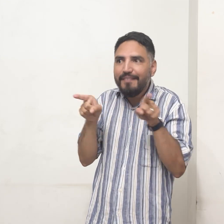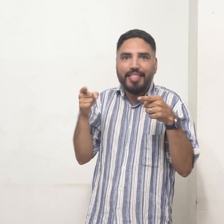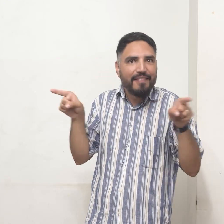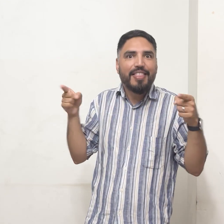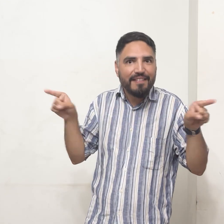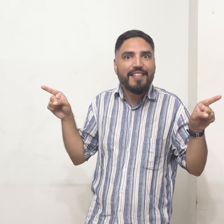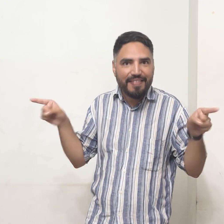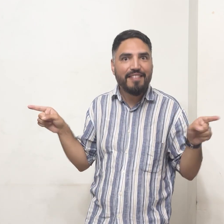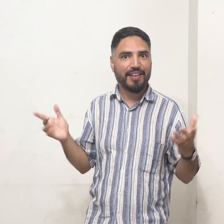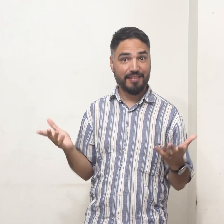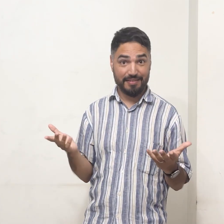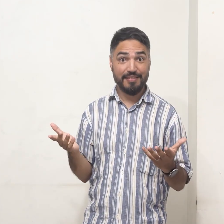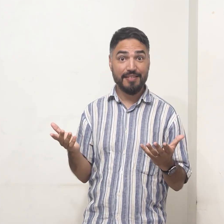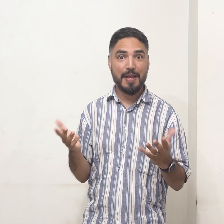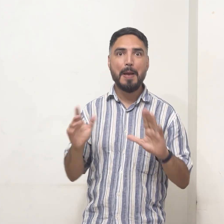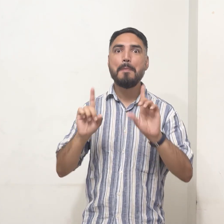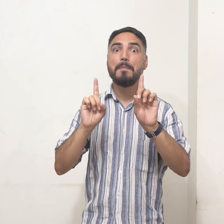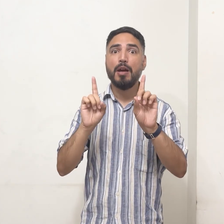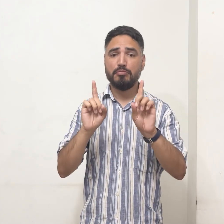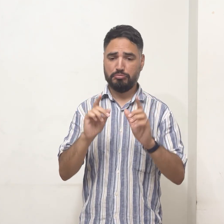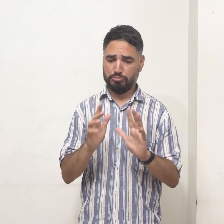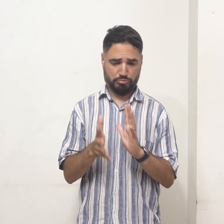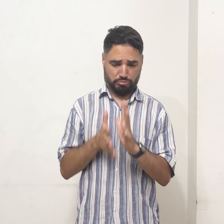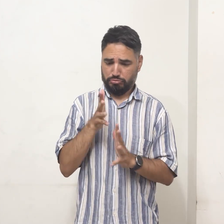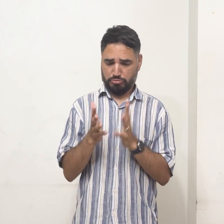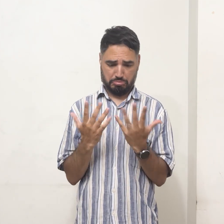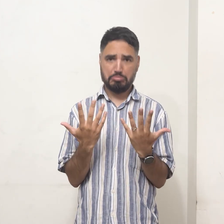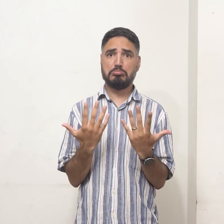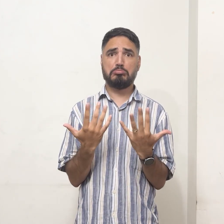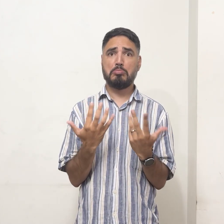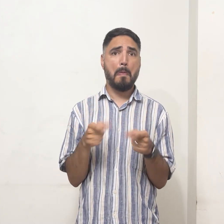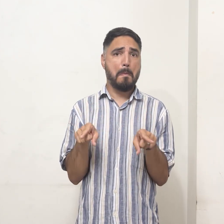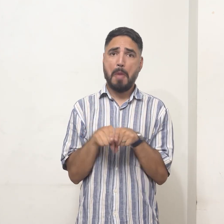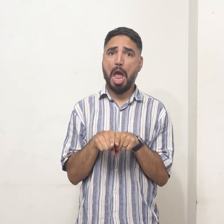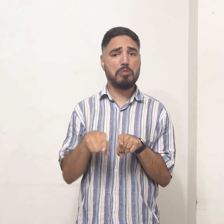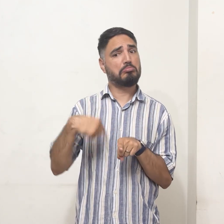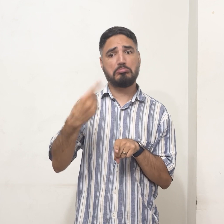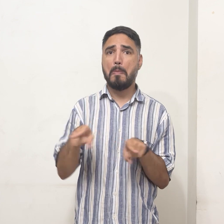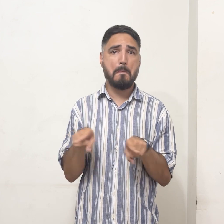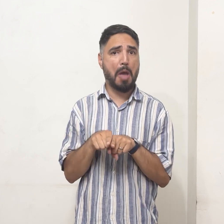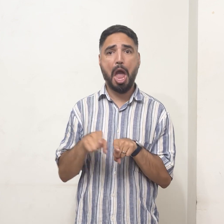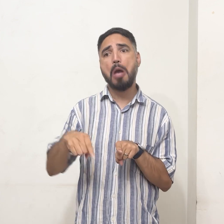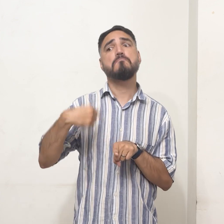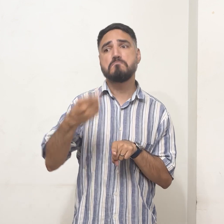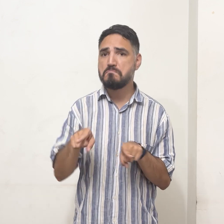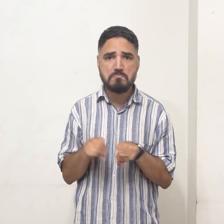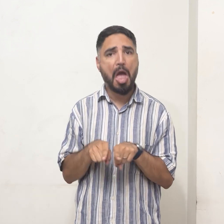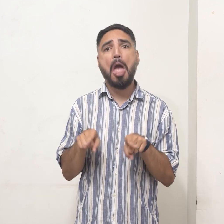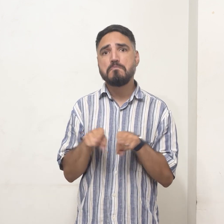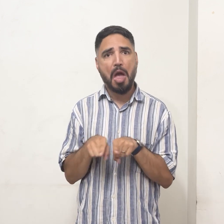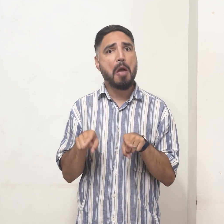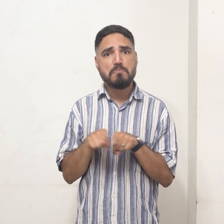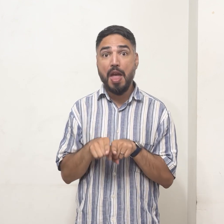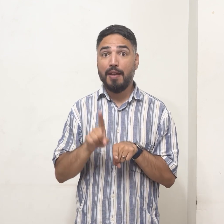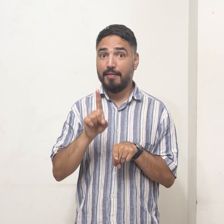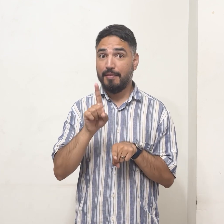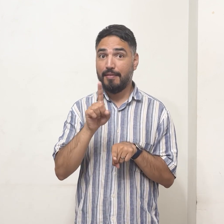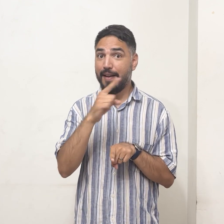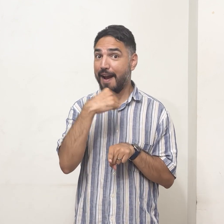or they might even feel offended. It all depends, right? The signs was always the same. I repeated it